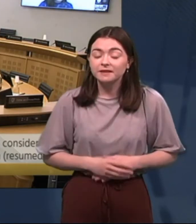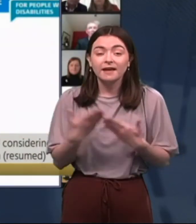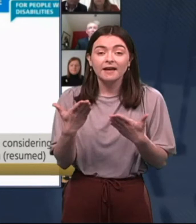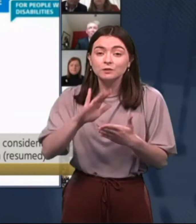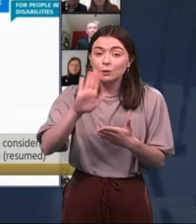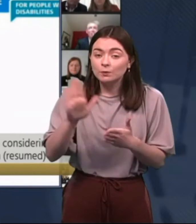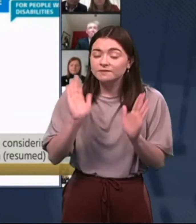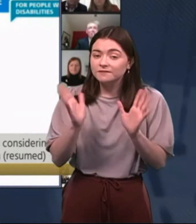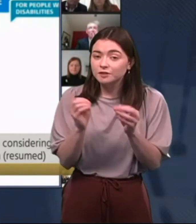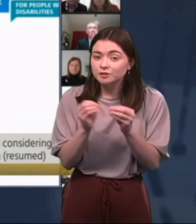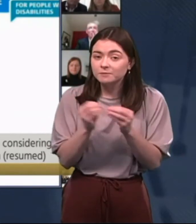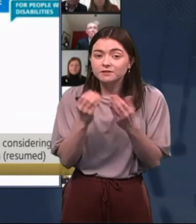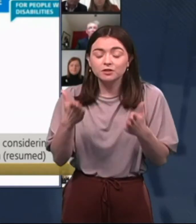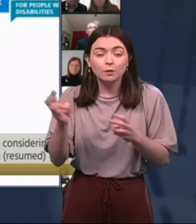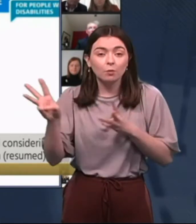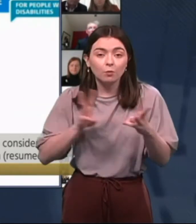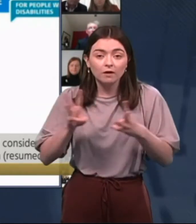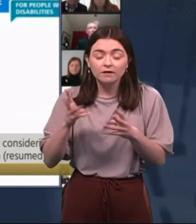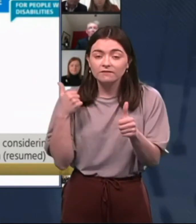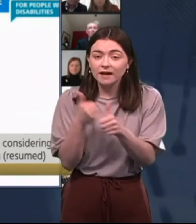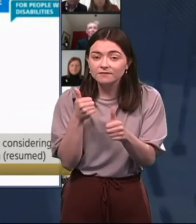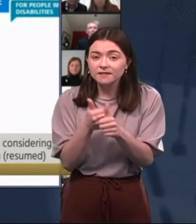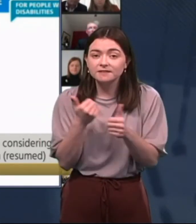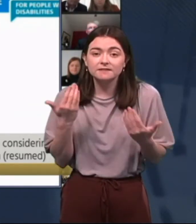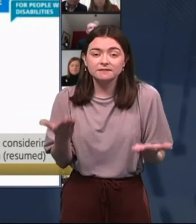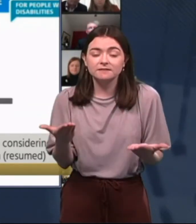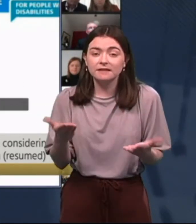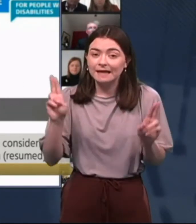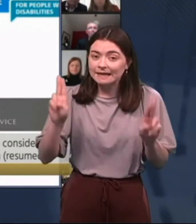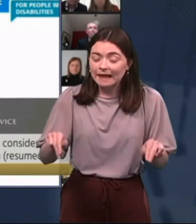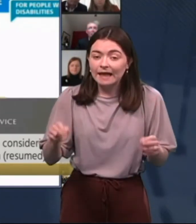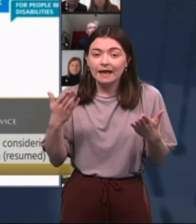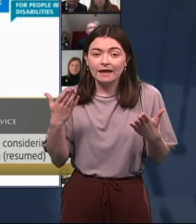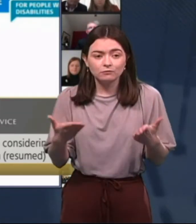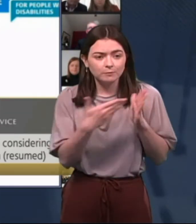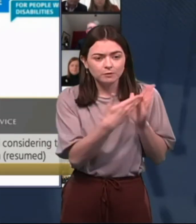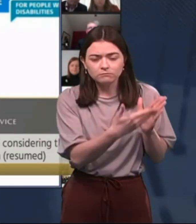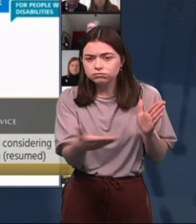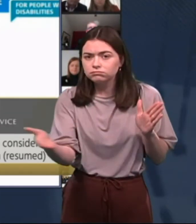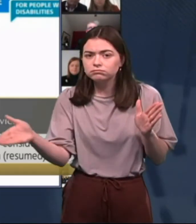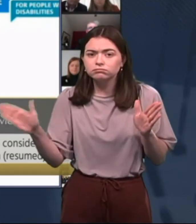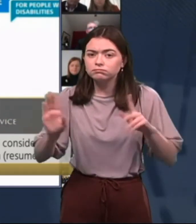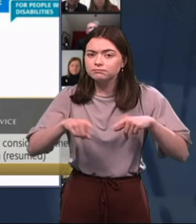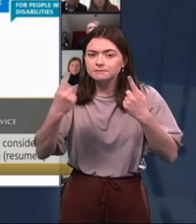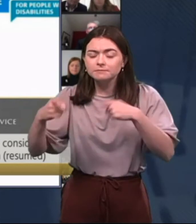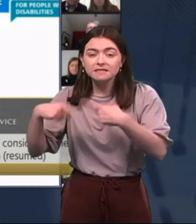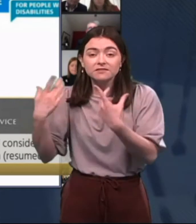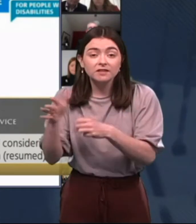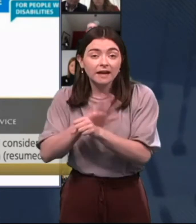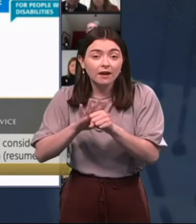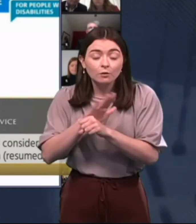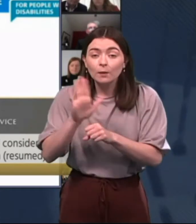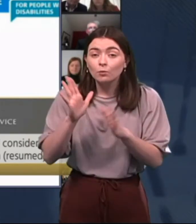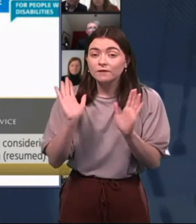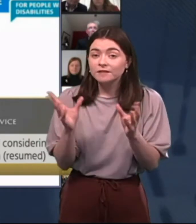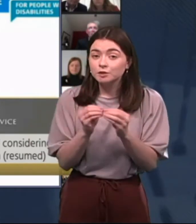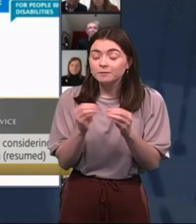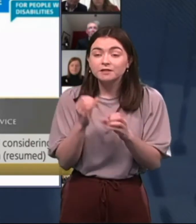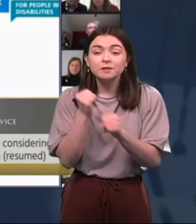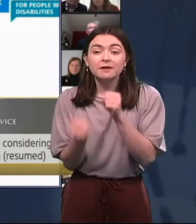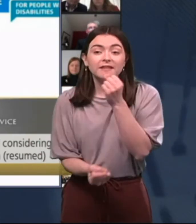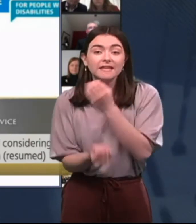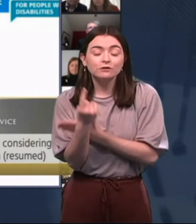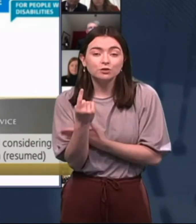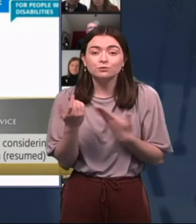Louise has mentioned, the work of advocates can really span across all of those areas that Louise mentioned in terms of the